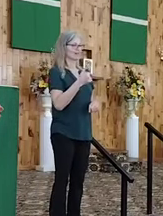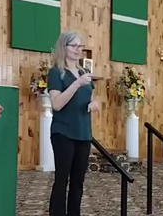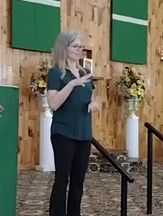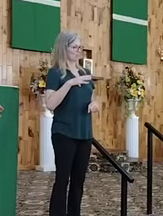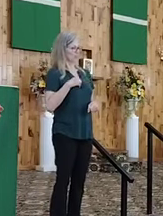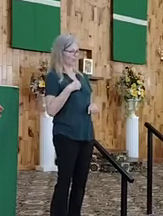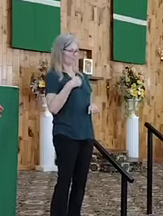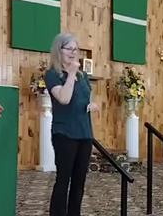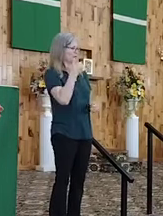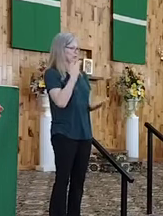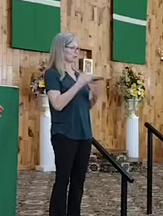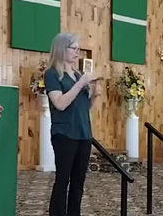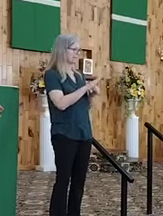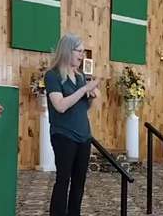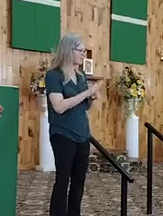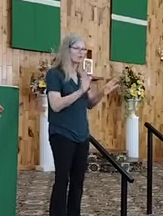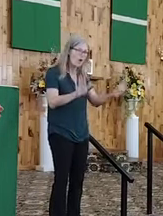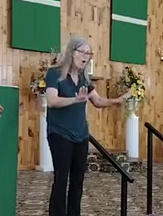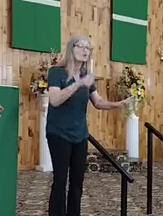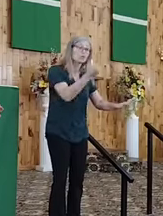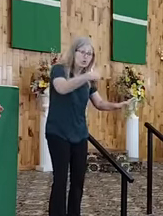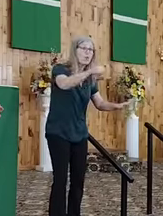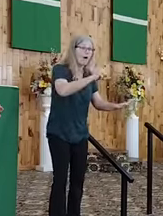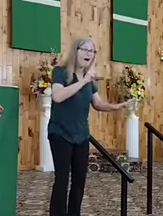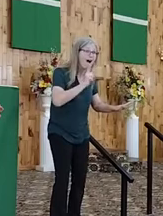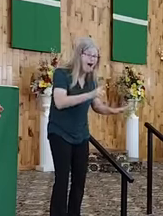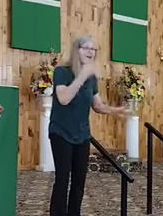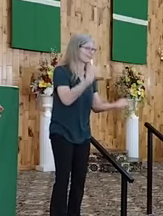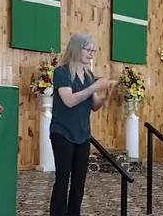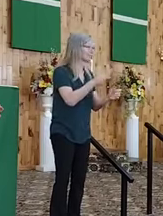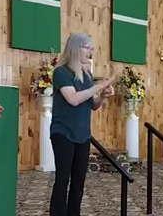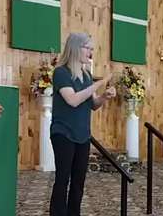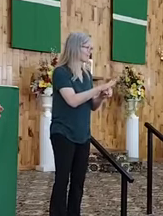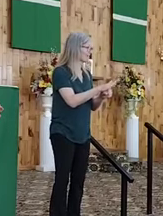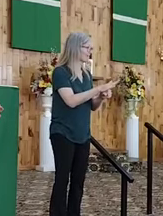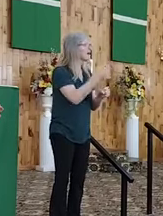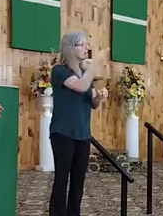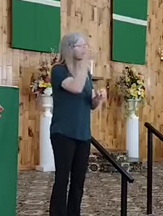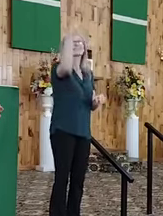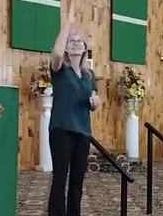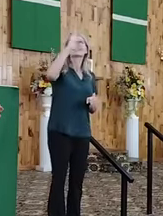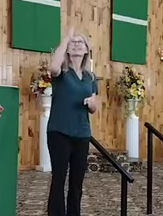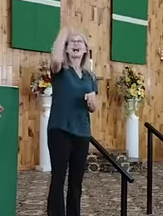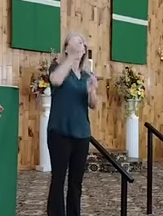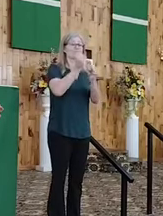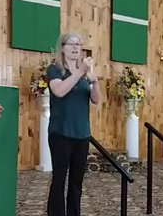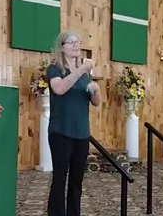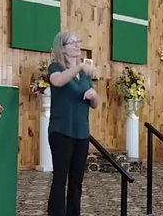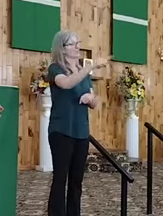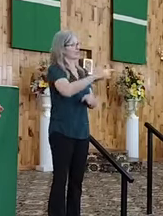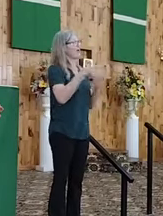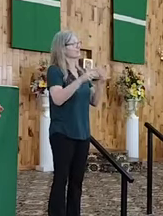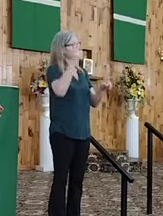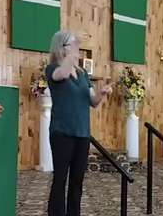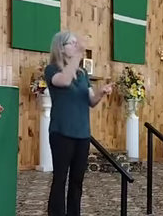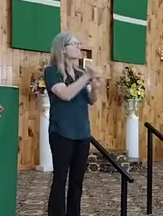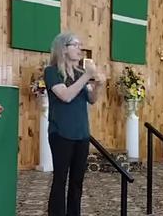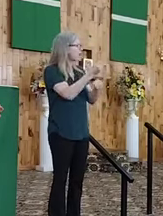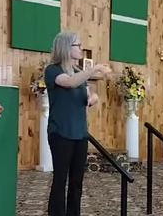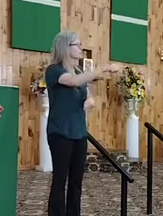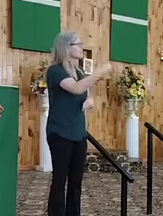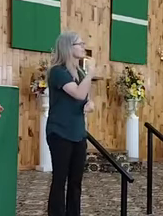somebody? Yeah. Don't let them tell you you're not good enough. You are good enough. Because when God made you, he says, I will never make another